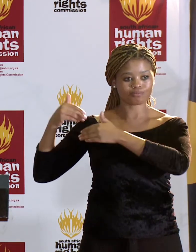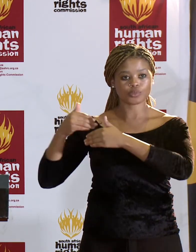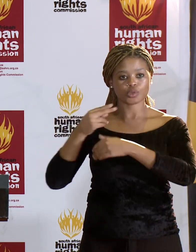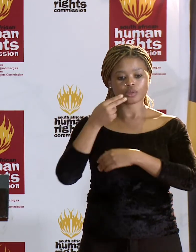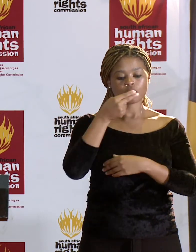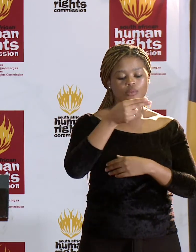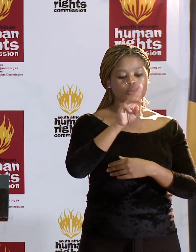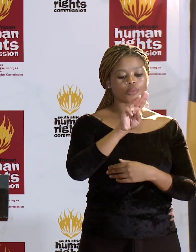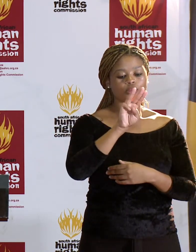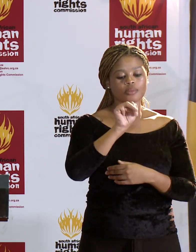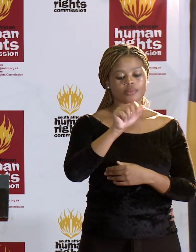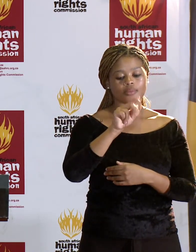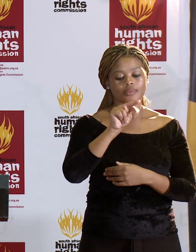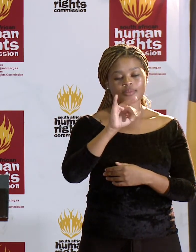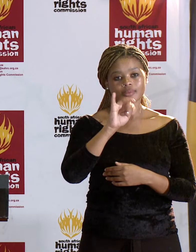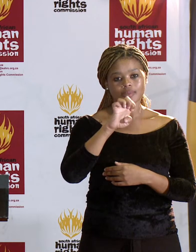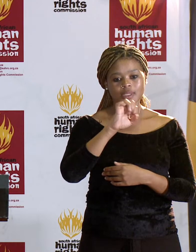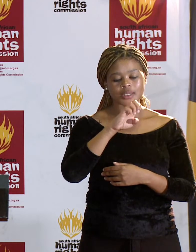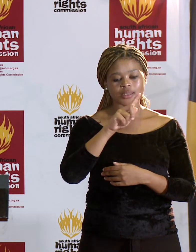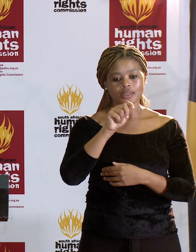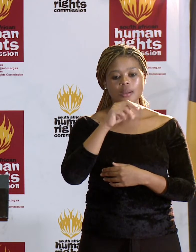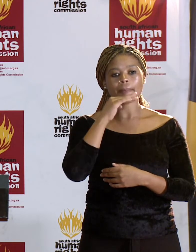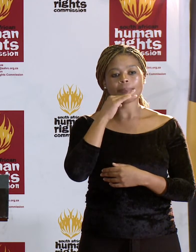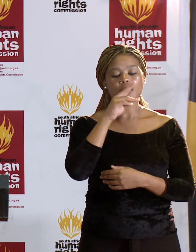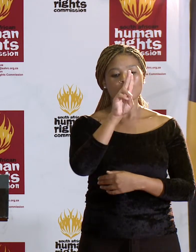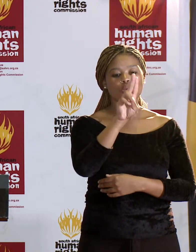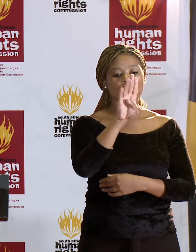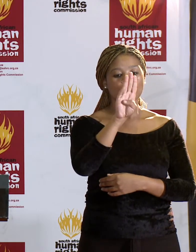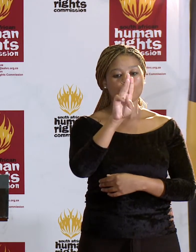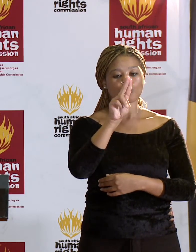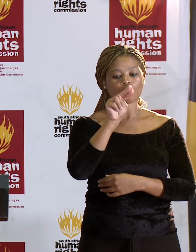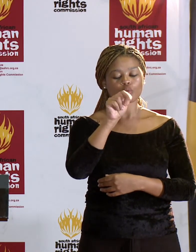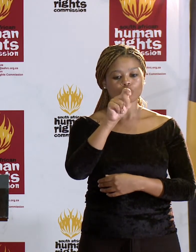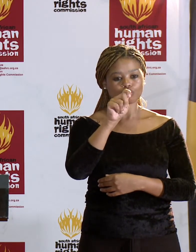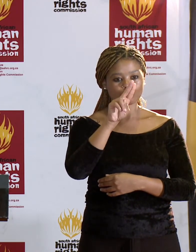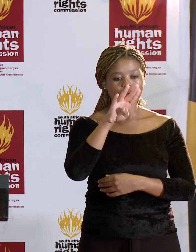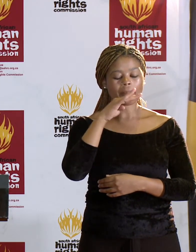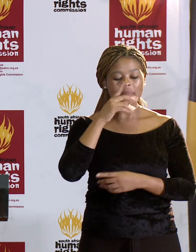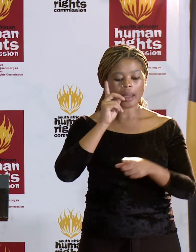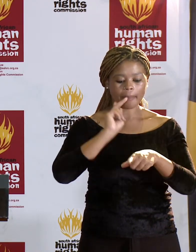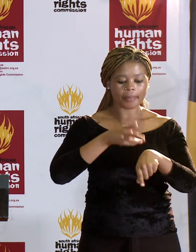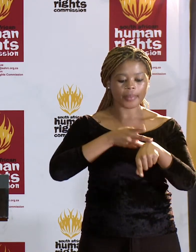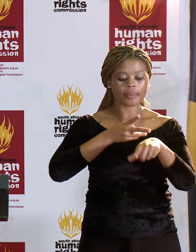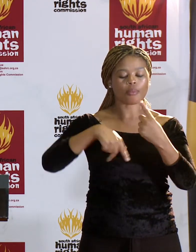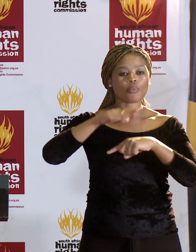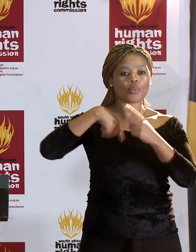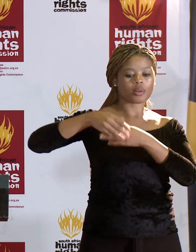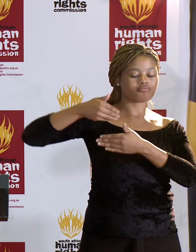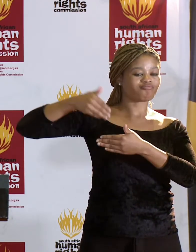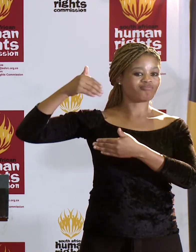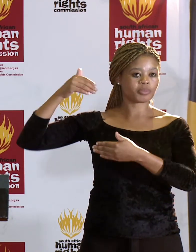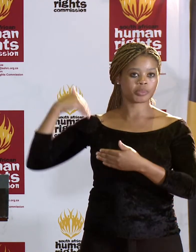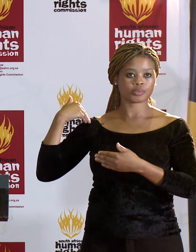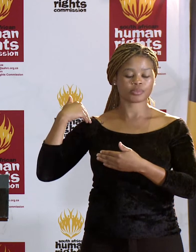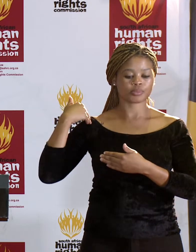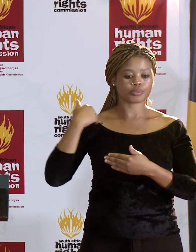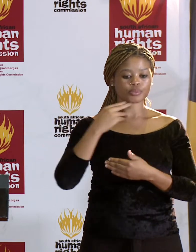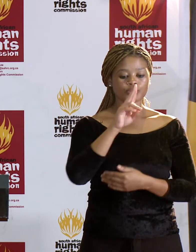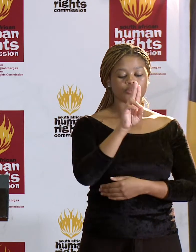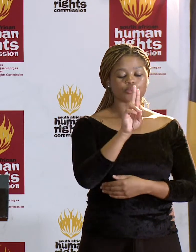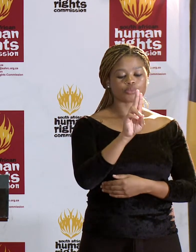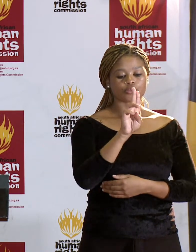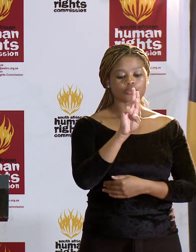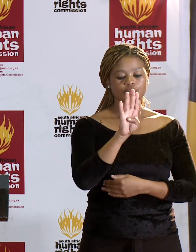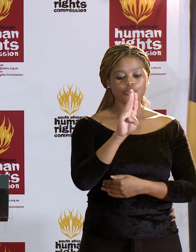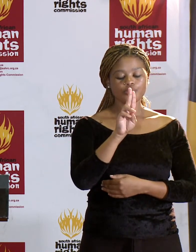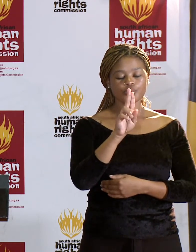humanity, ubuntu betu. Kufuneka siye ebuyambo, sibuyela apho sivela khona, ubuntu betu, to